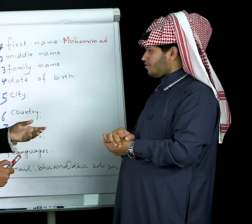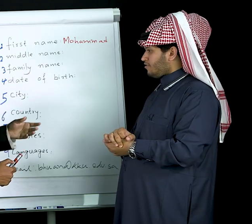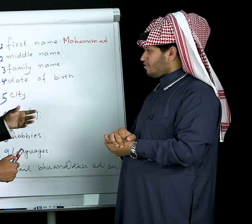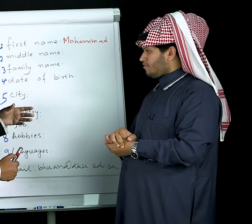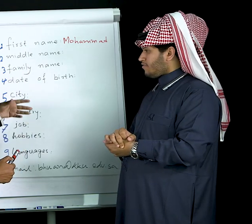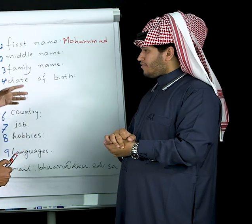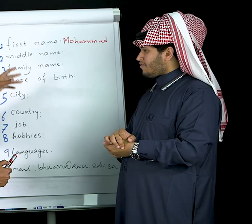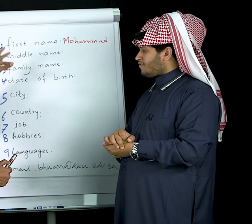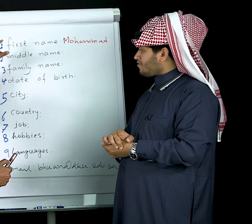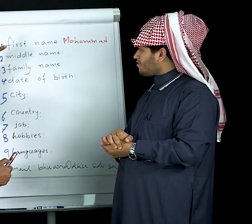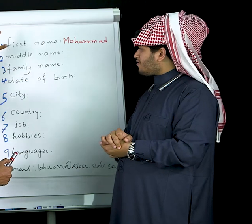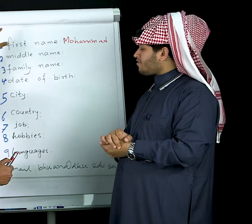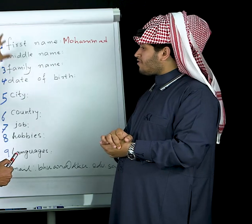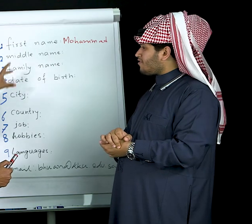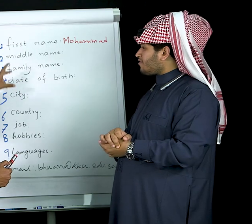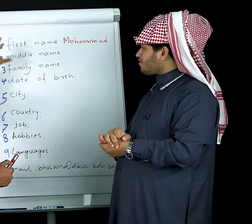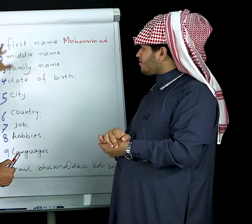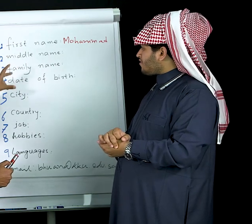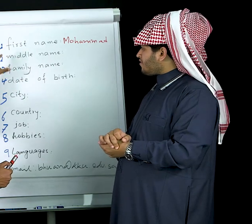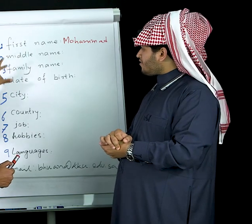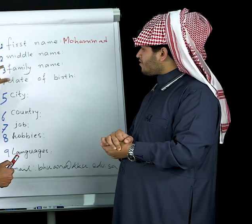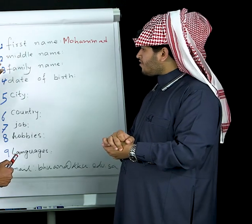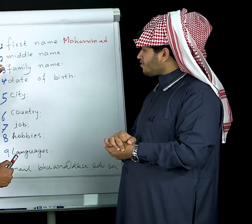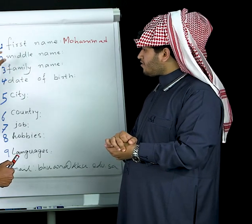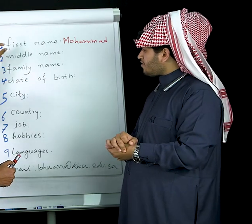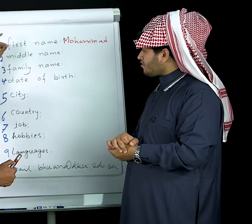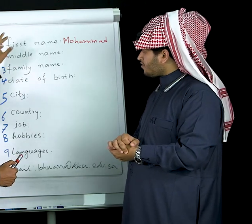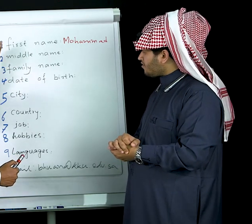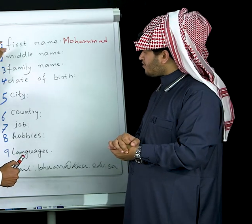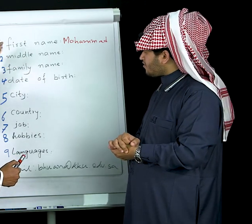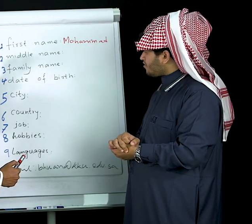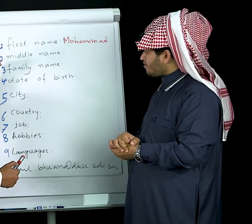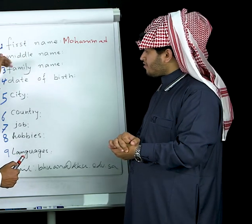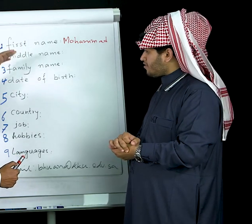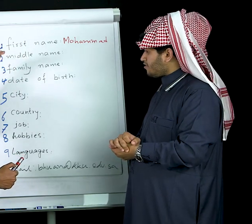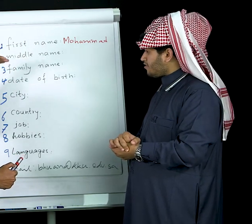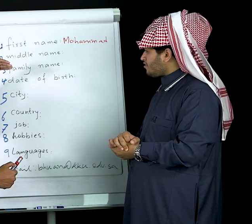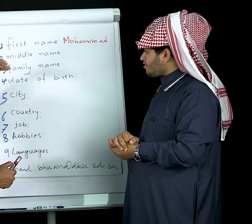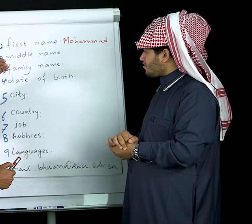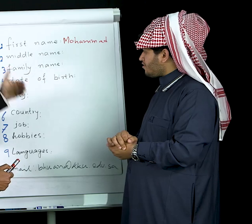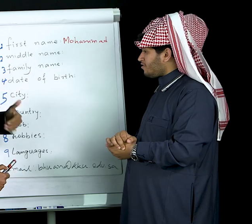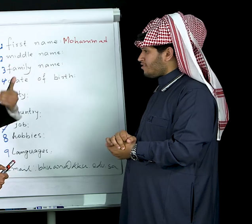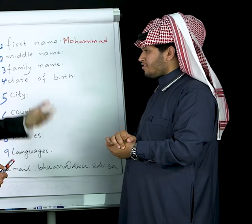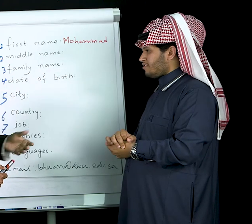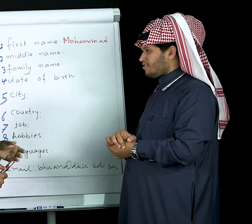I will show you the simple way of writing first name, middle name, and family name. I will not go in detail